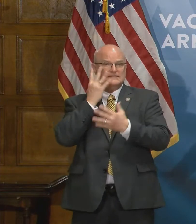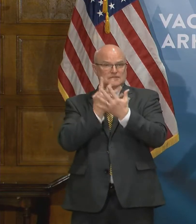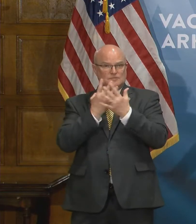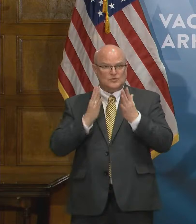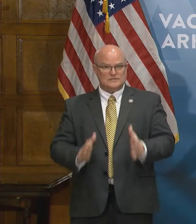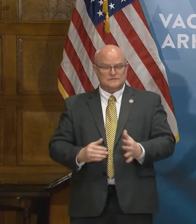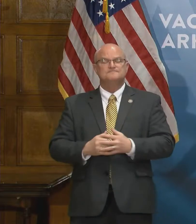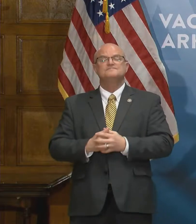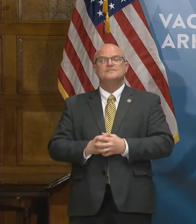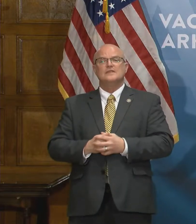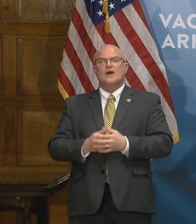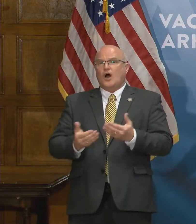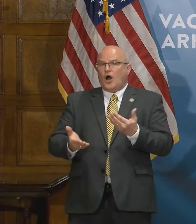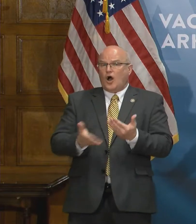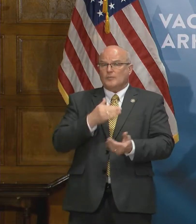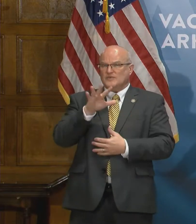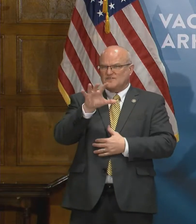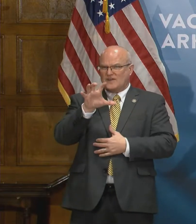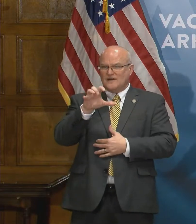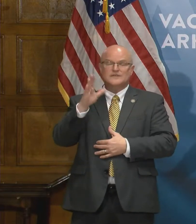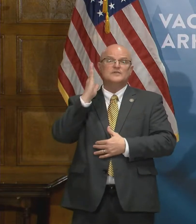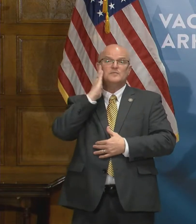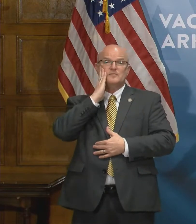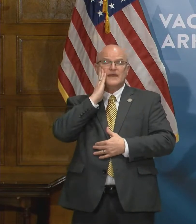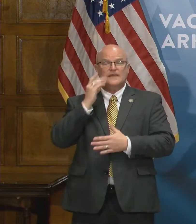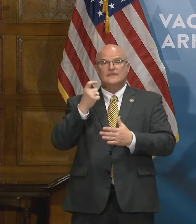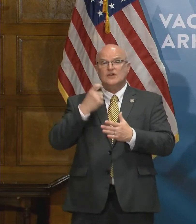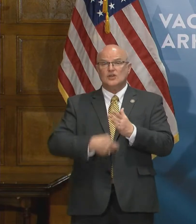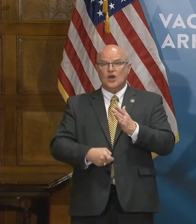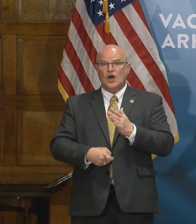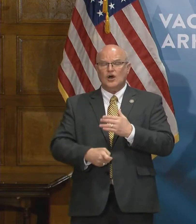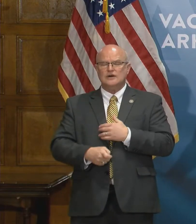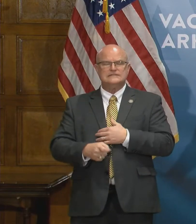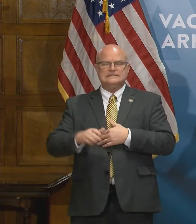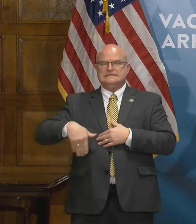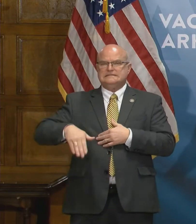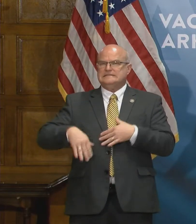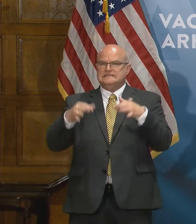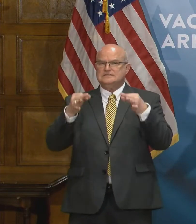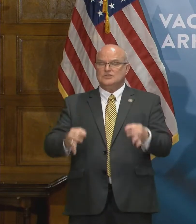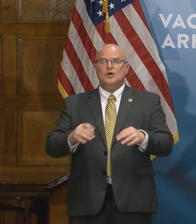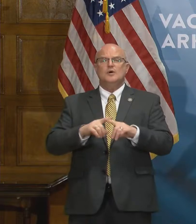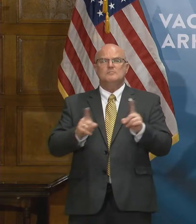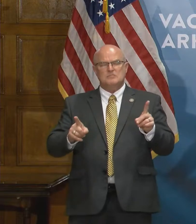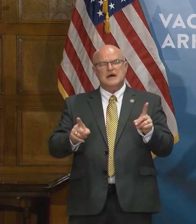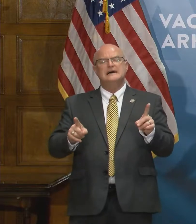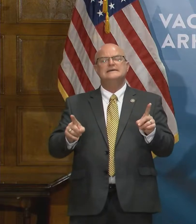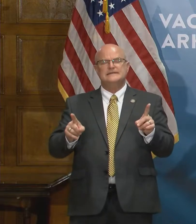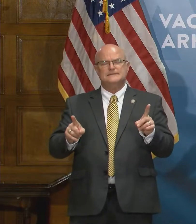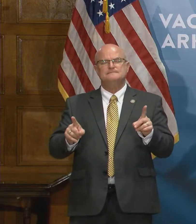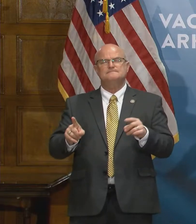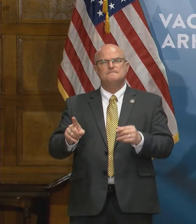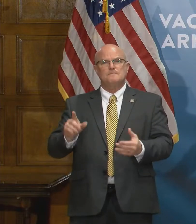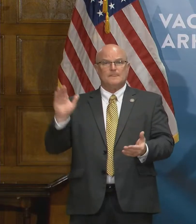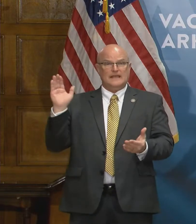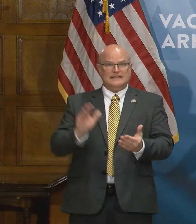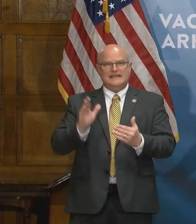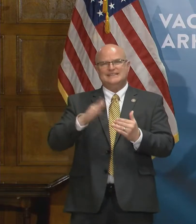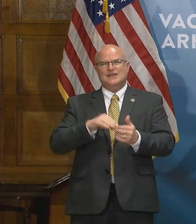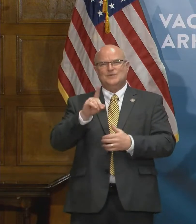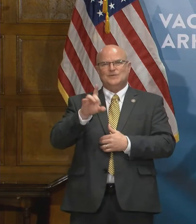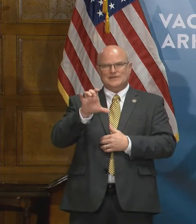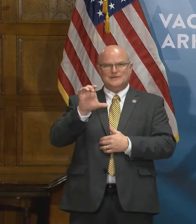This is almost 500 beds, of course. The cost is not fully determined, but it should be way less than